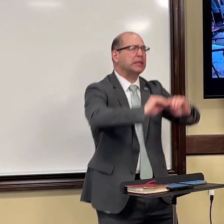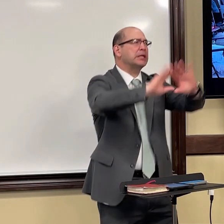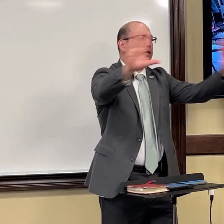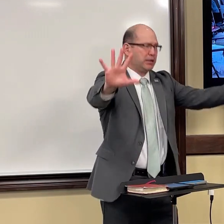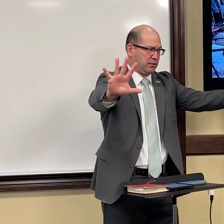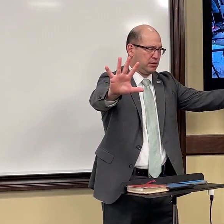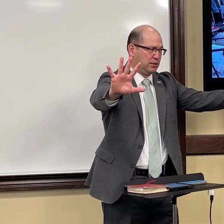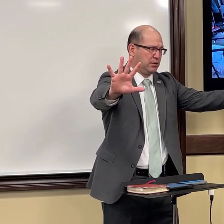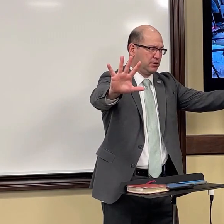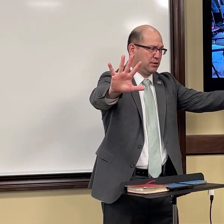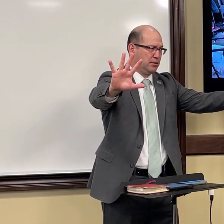The Bible says clearly